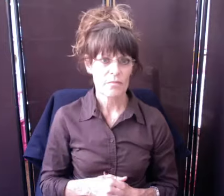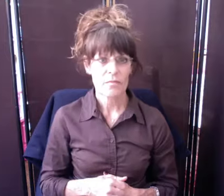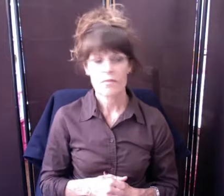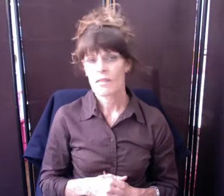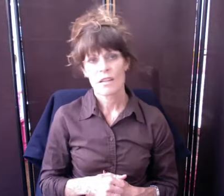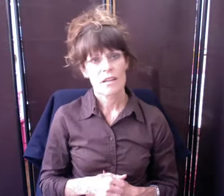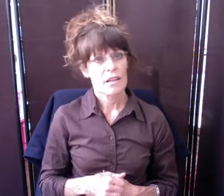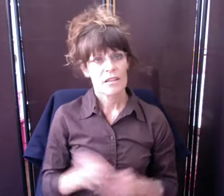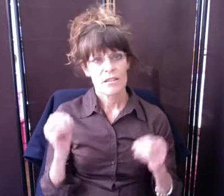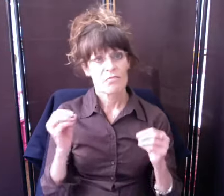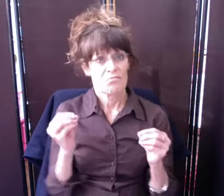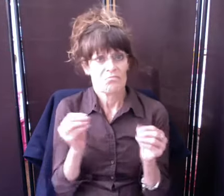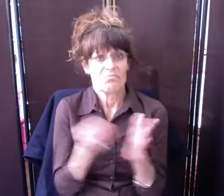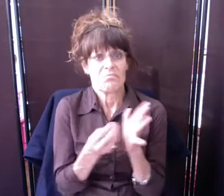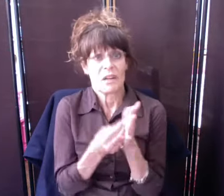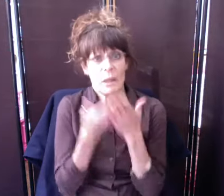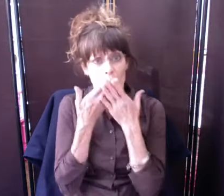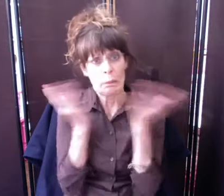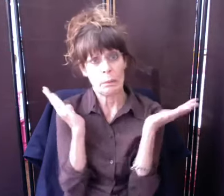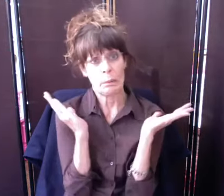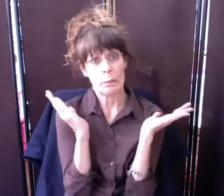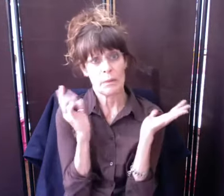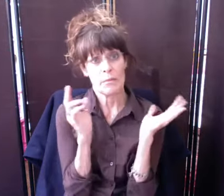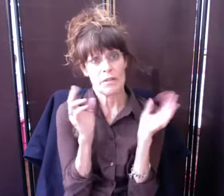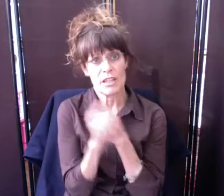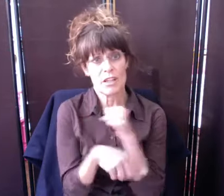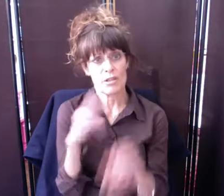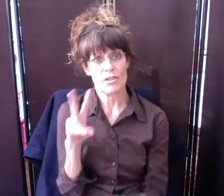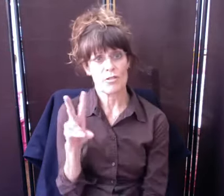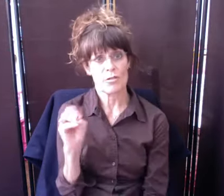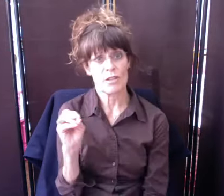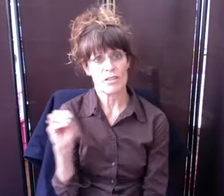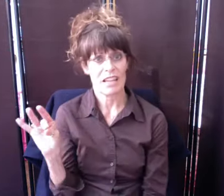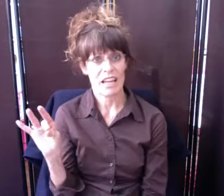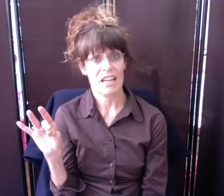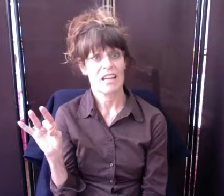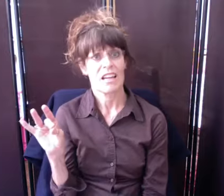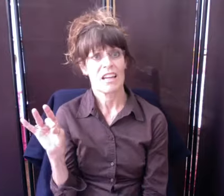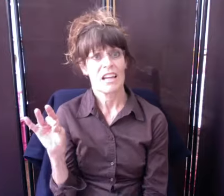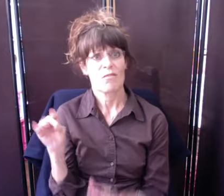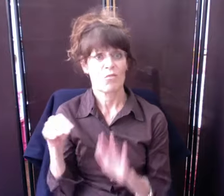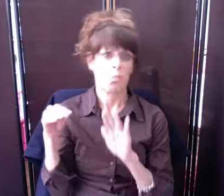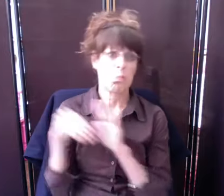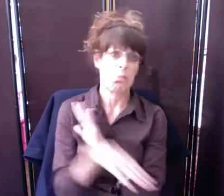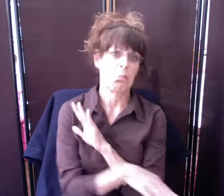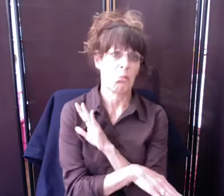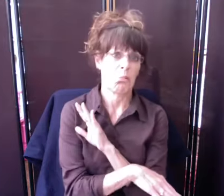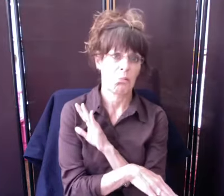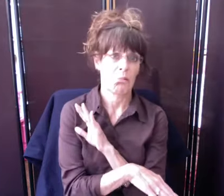money. The 2008 crash had just happened. Like, it was going down. And I started